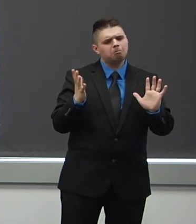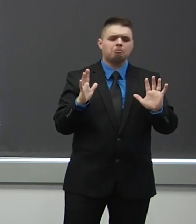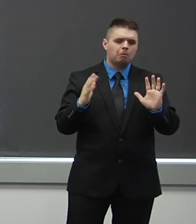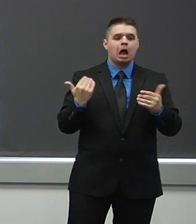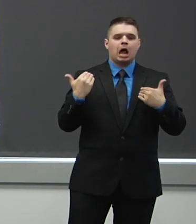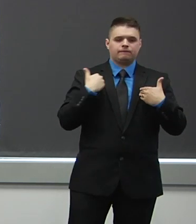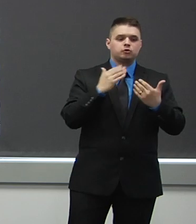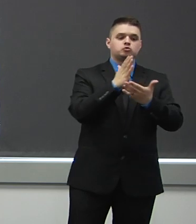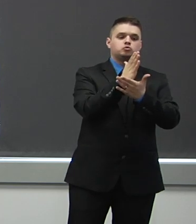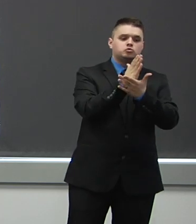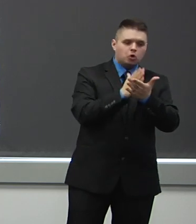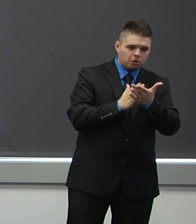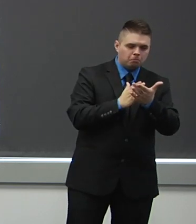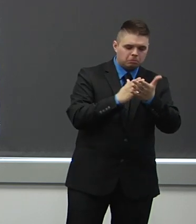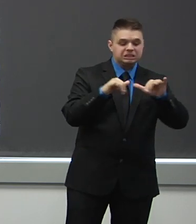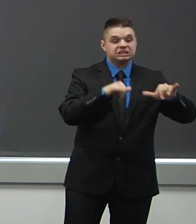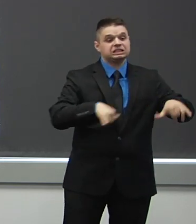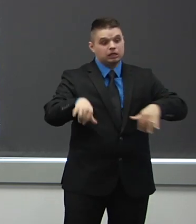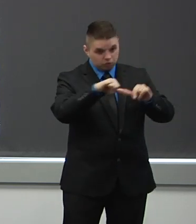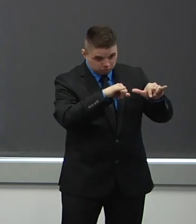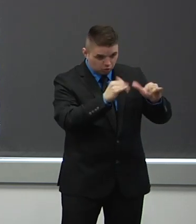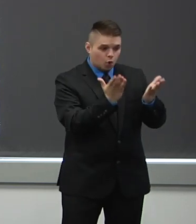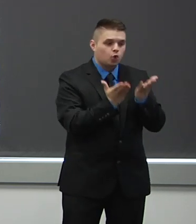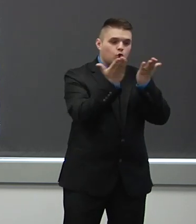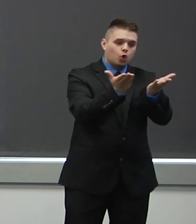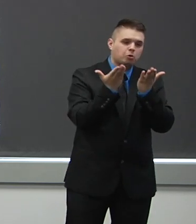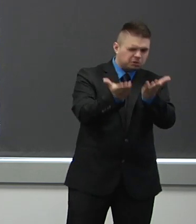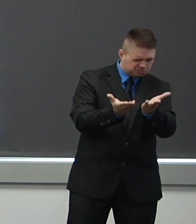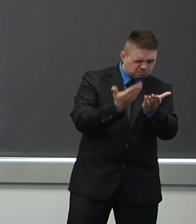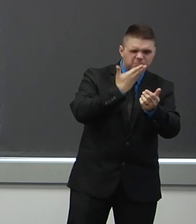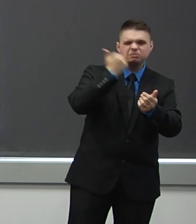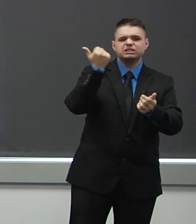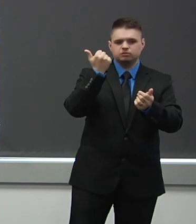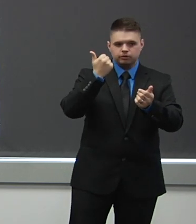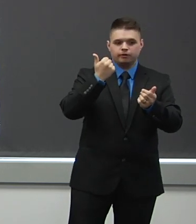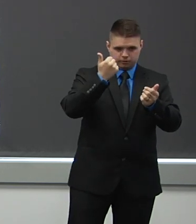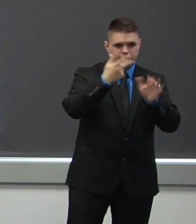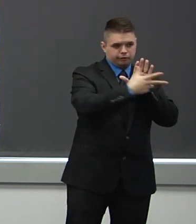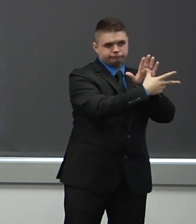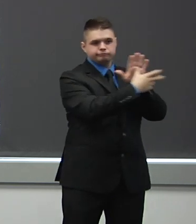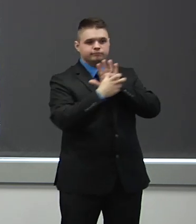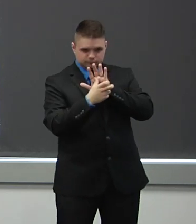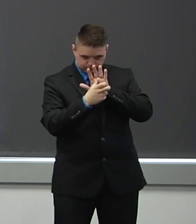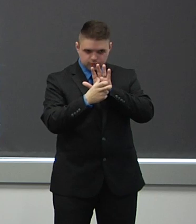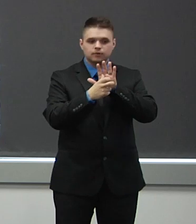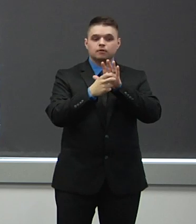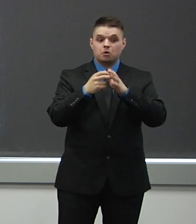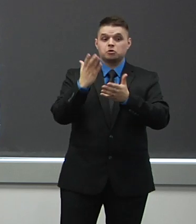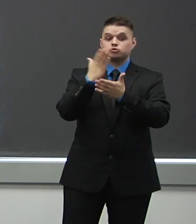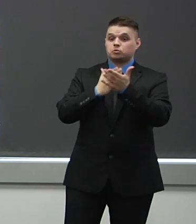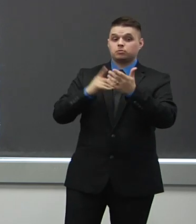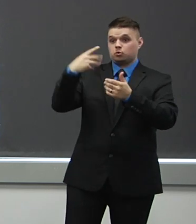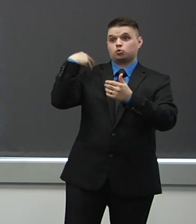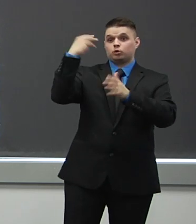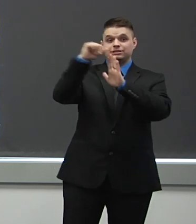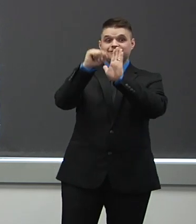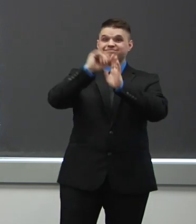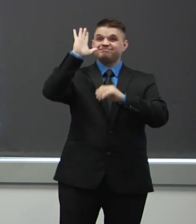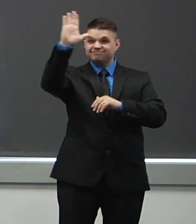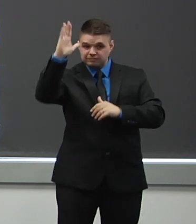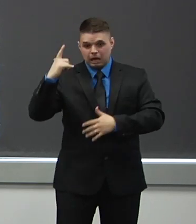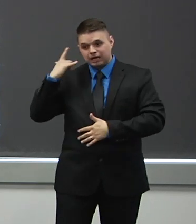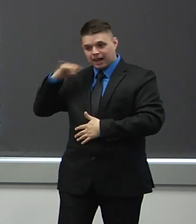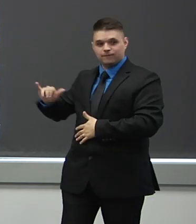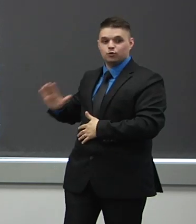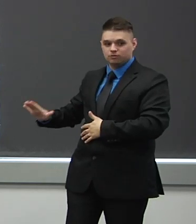or recommendations. It actually mirrors the recommendations that you'll see in some other states like Washington and California,